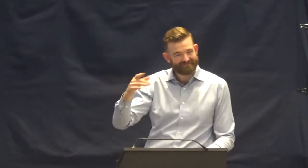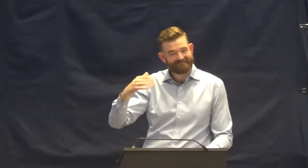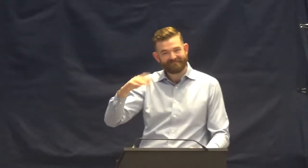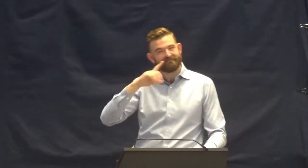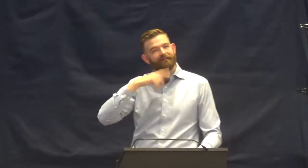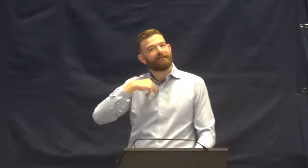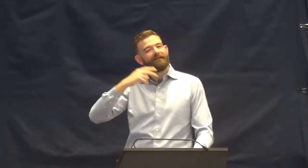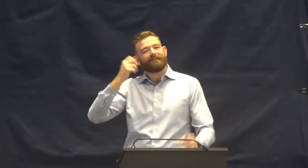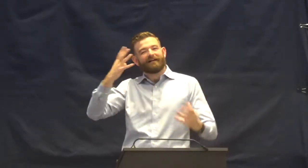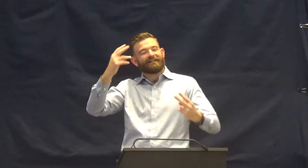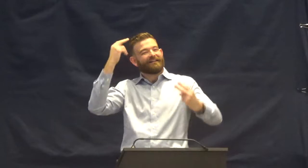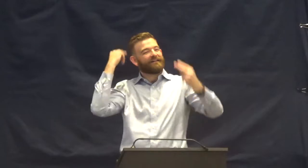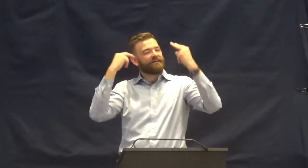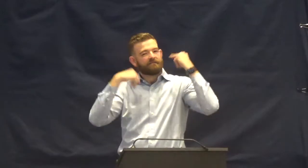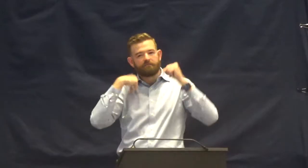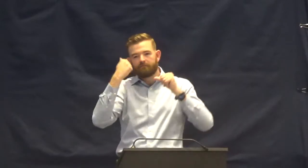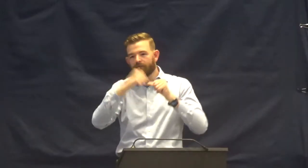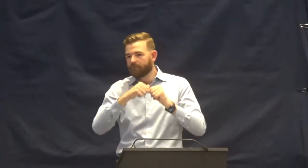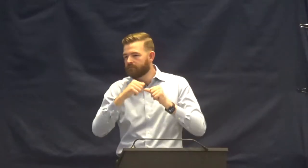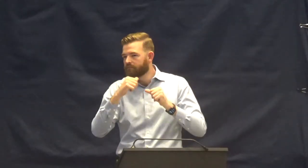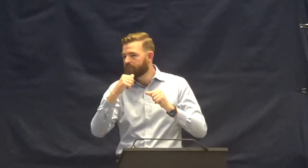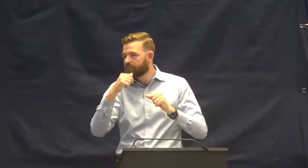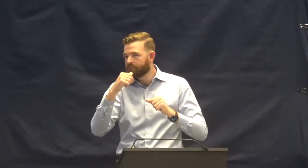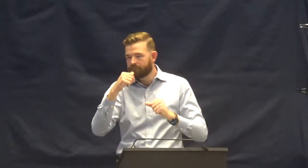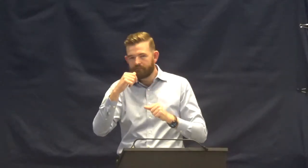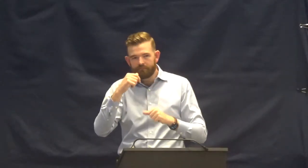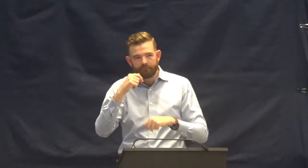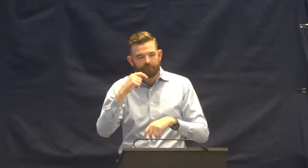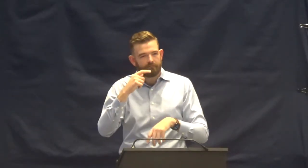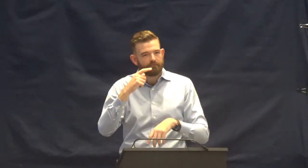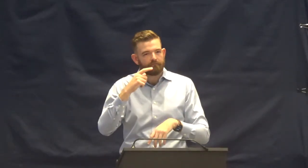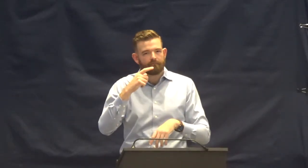pastor. You know, I've got lots of memories